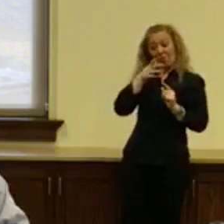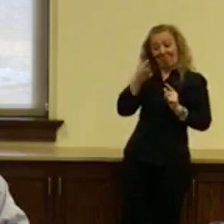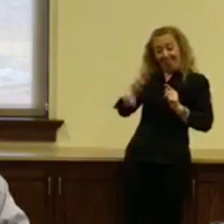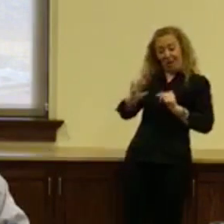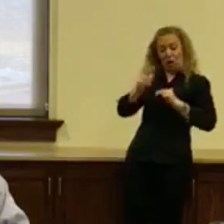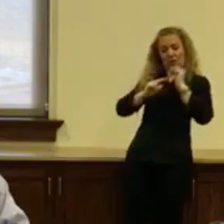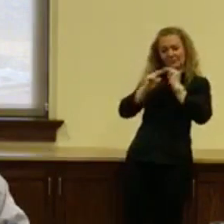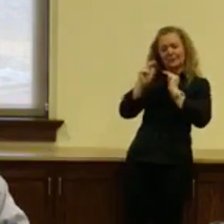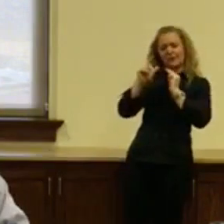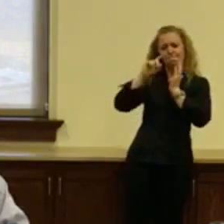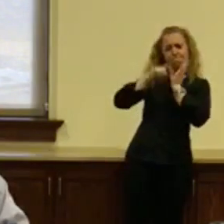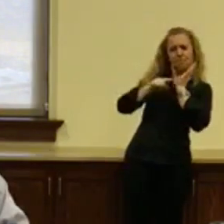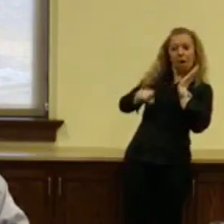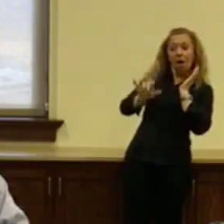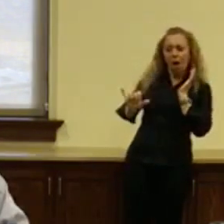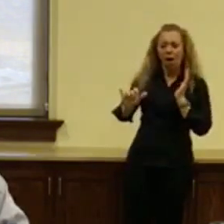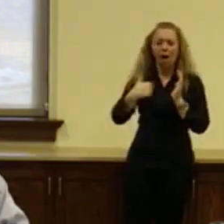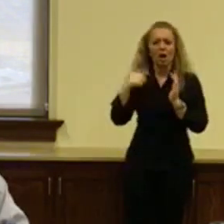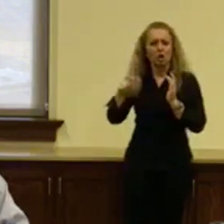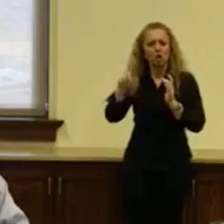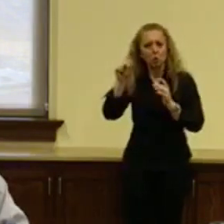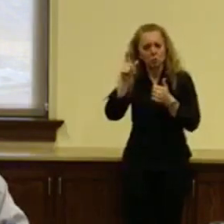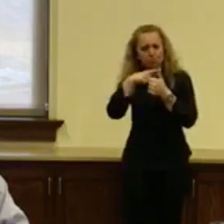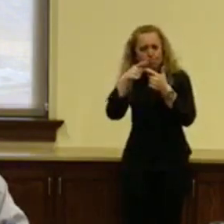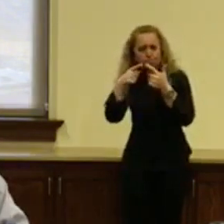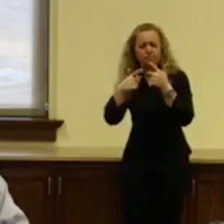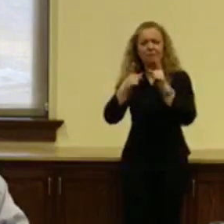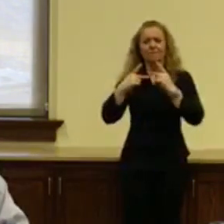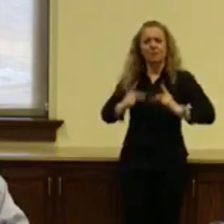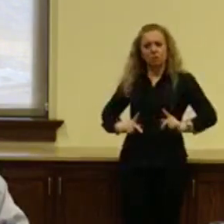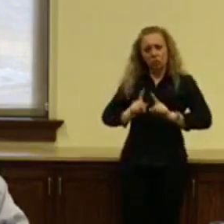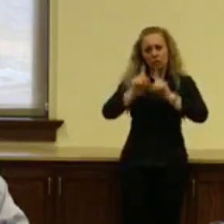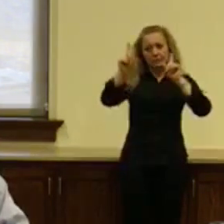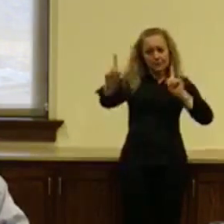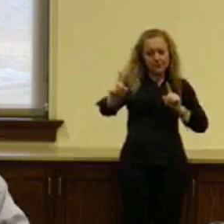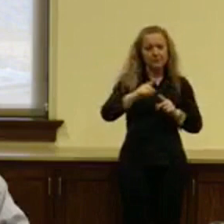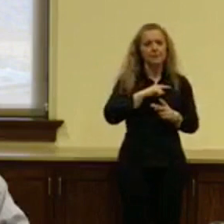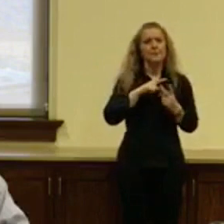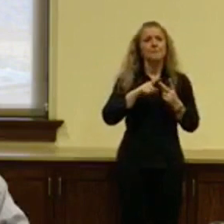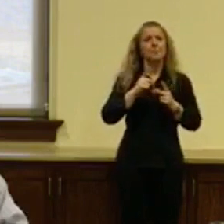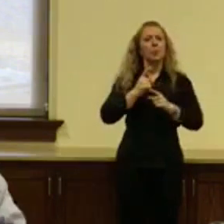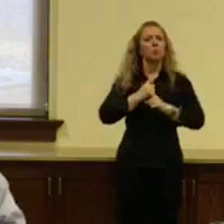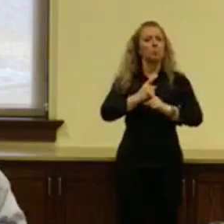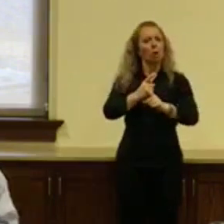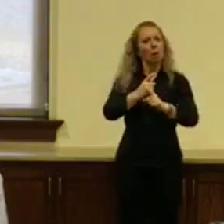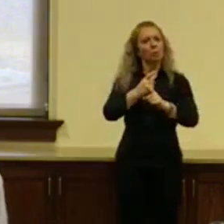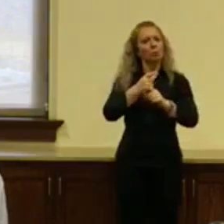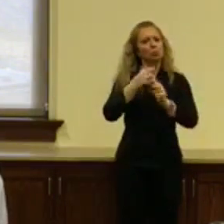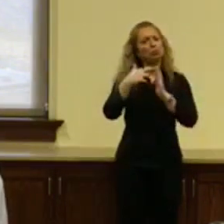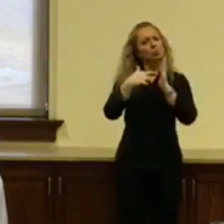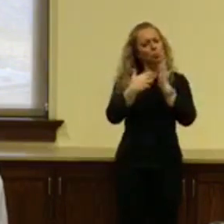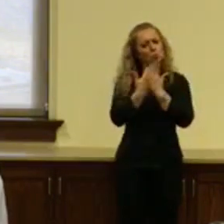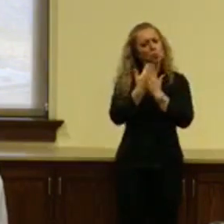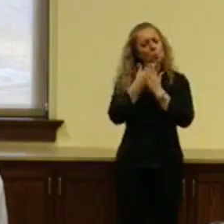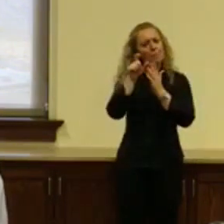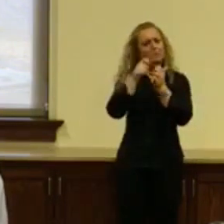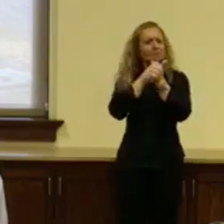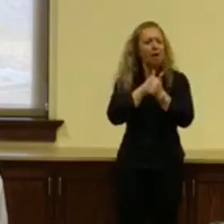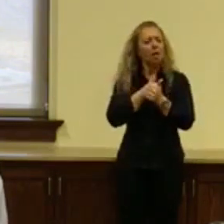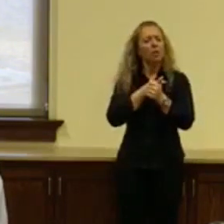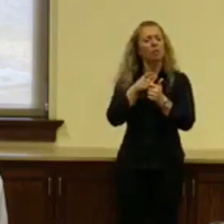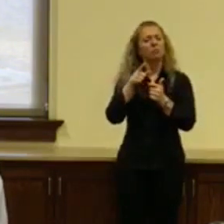what actions they should take, distancing, proper protocol, those type of things, has been very, very